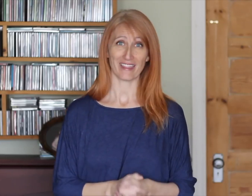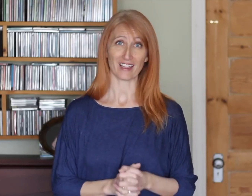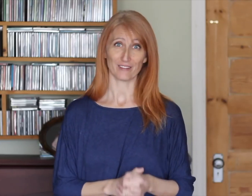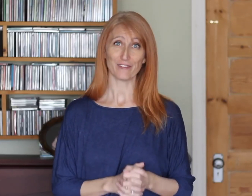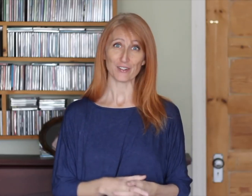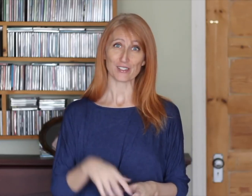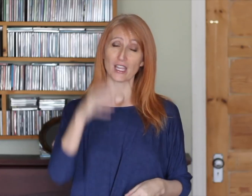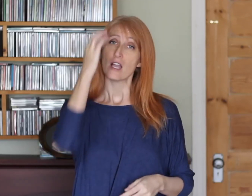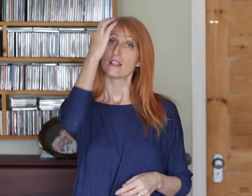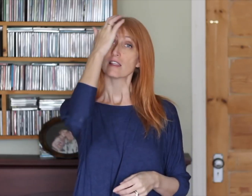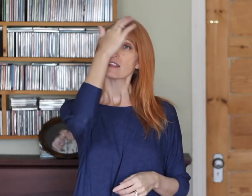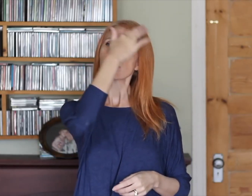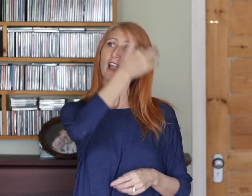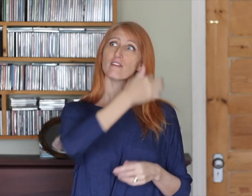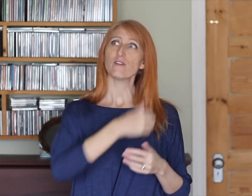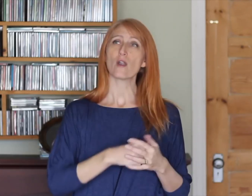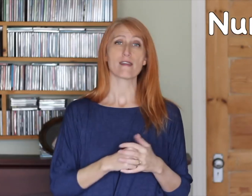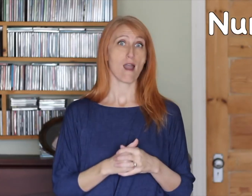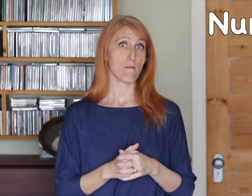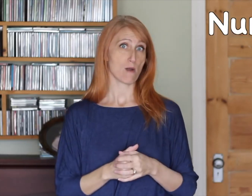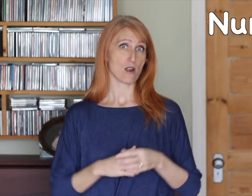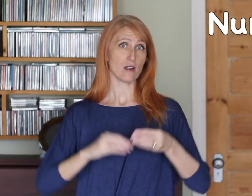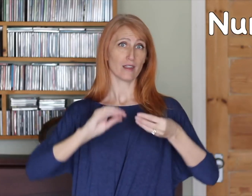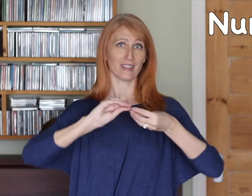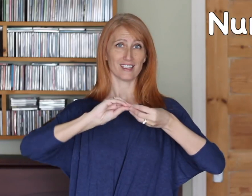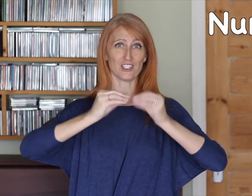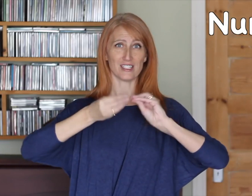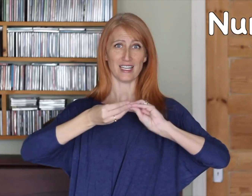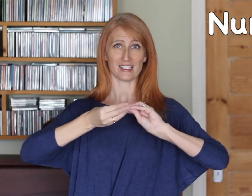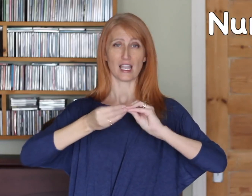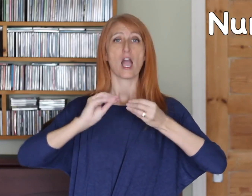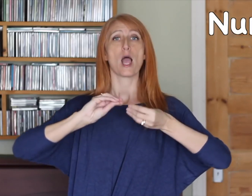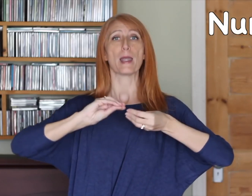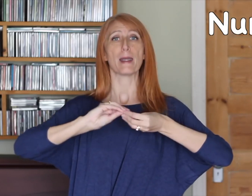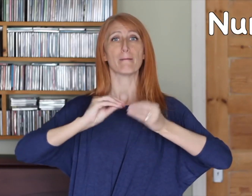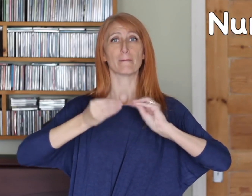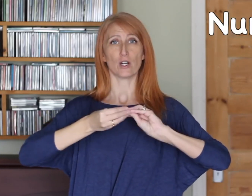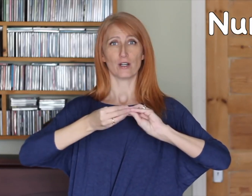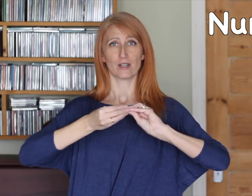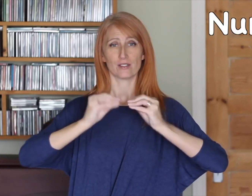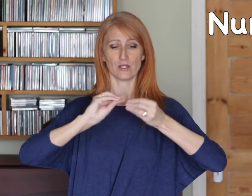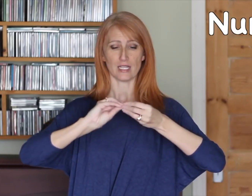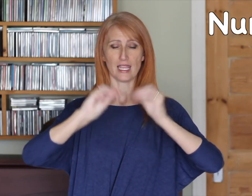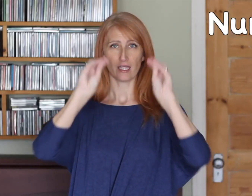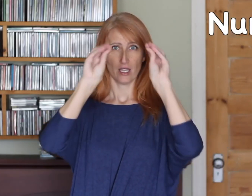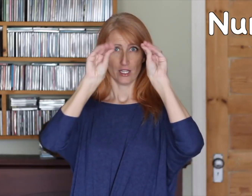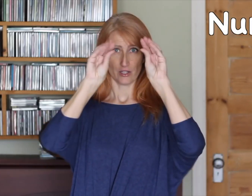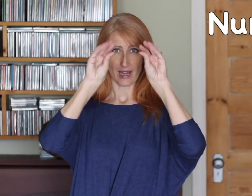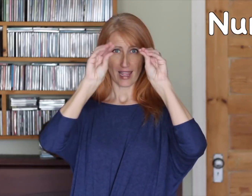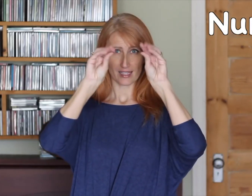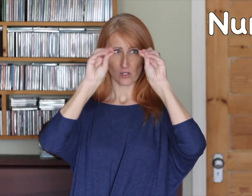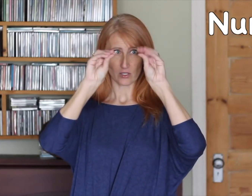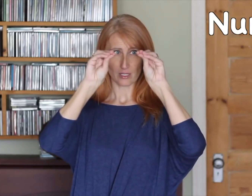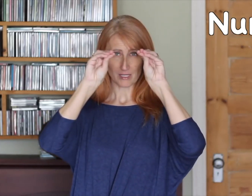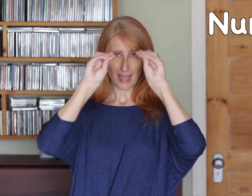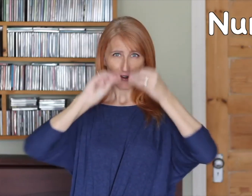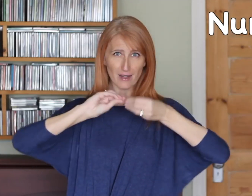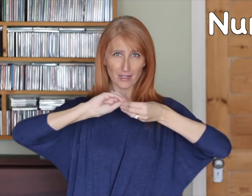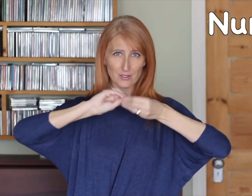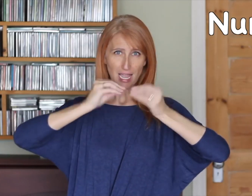that confused. So the sign for number is just this, number. So you take your hands holding them together and you tap